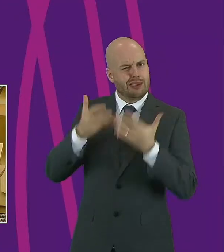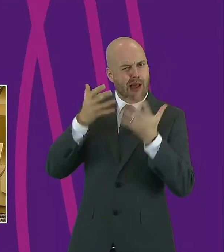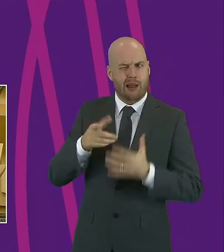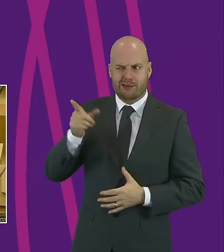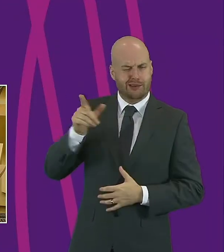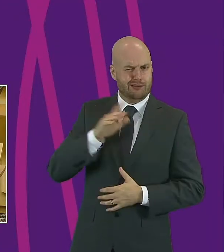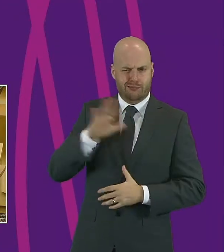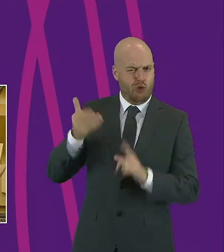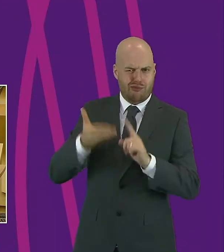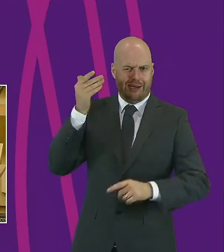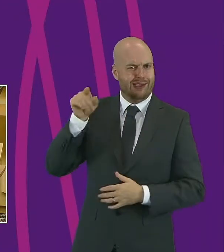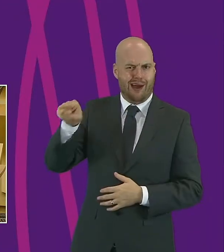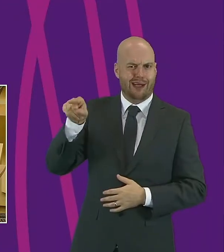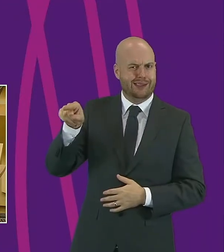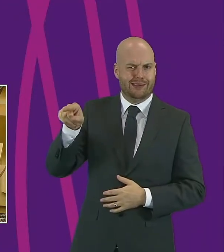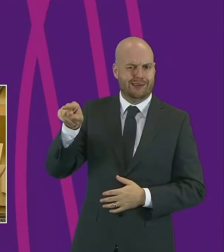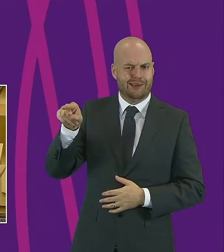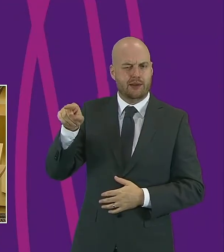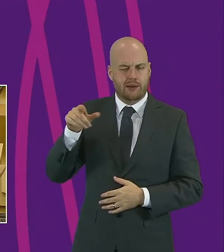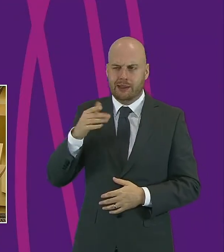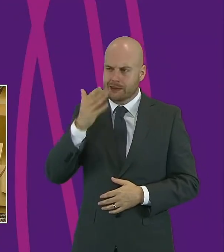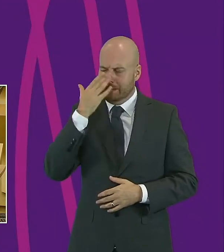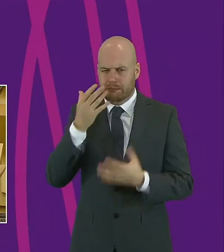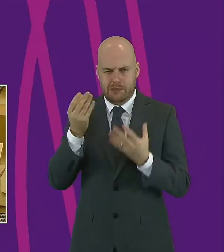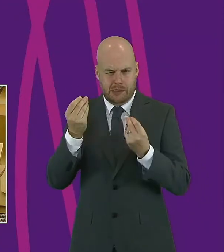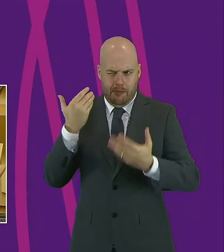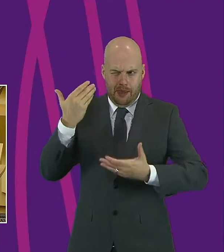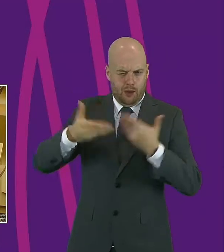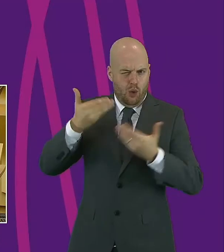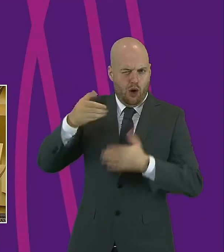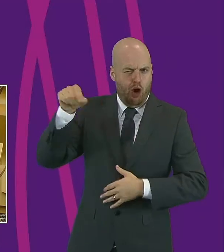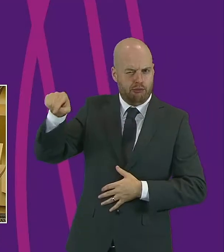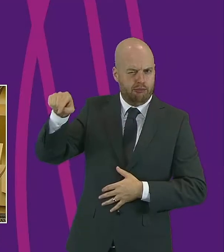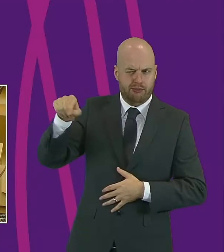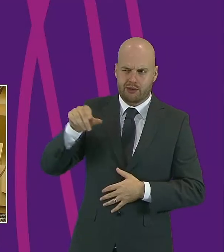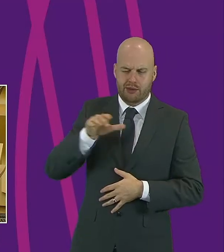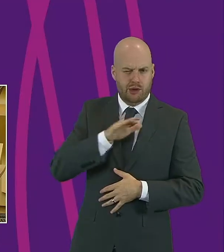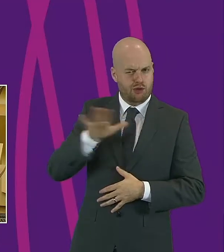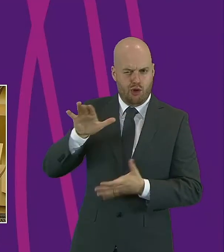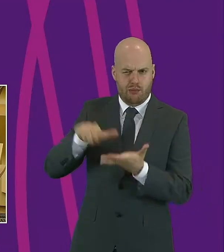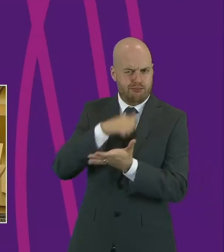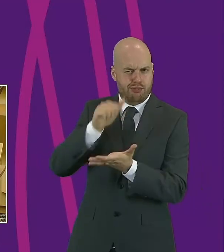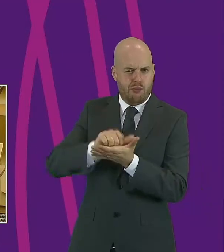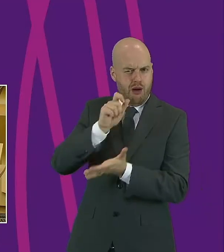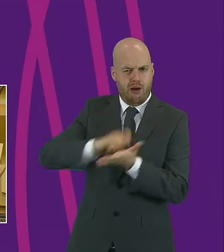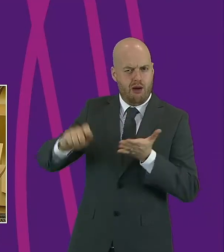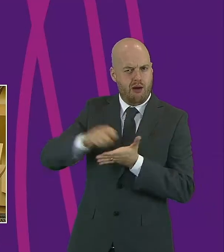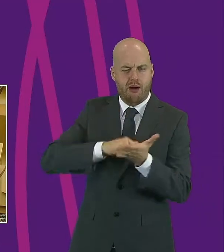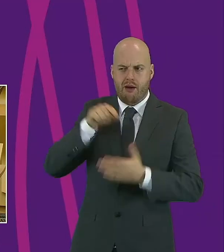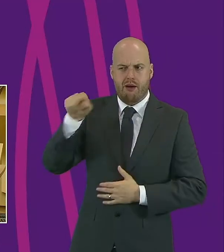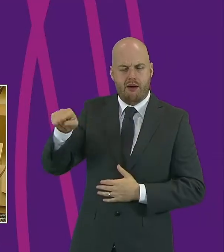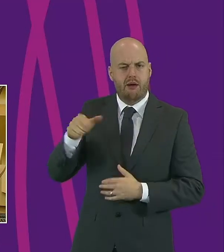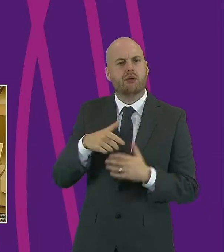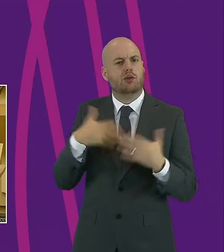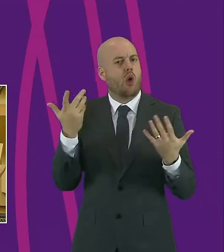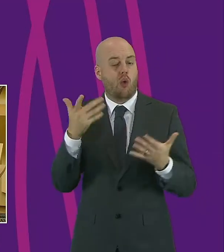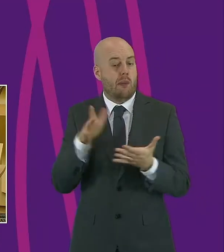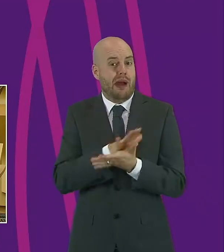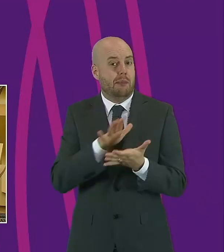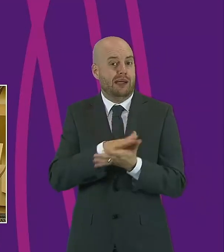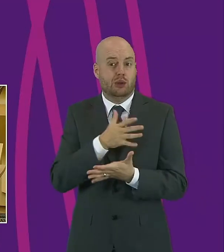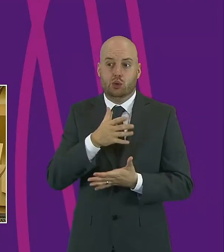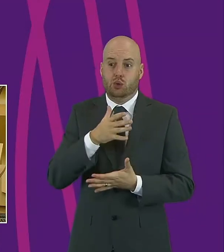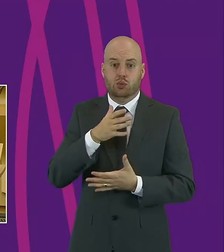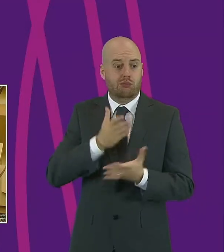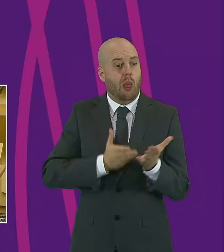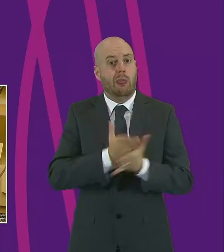the concerns about their lack of legitimacy and validity, and I'm very happy to make those concerns known either directly or indeed through the Foreign